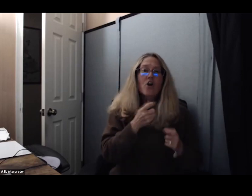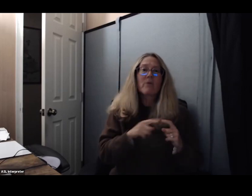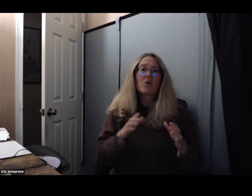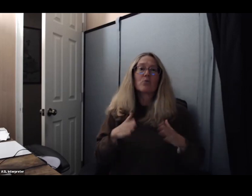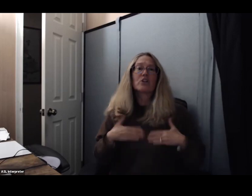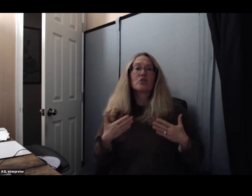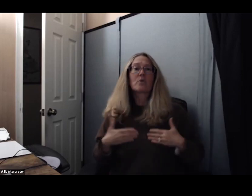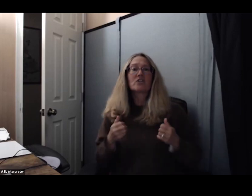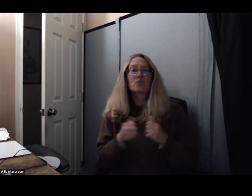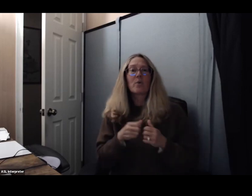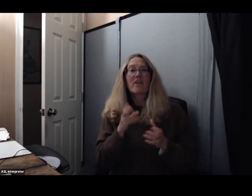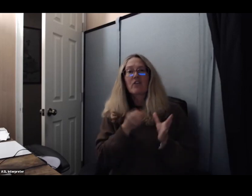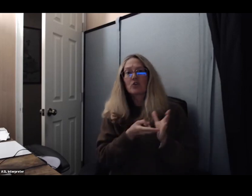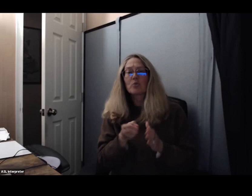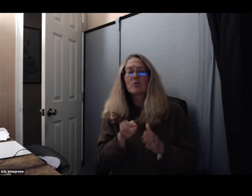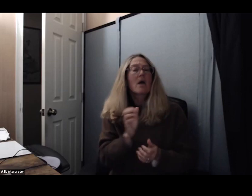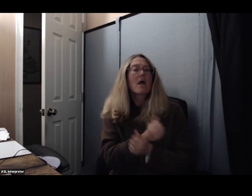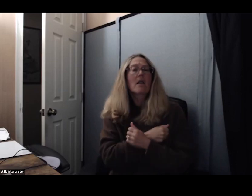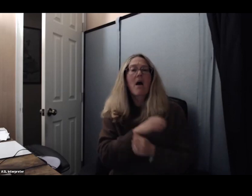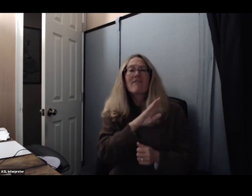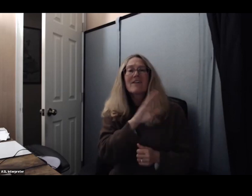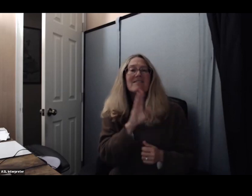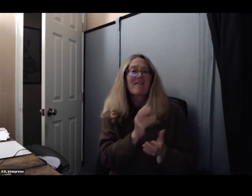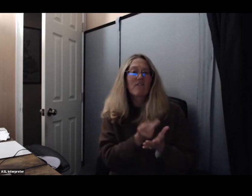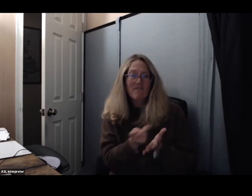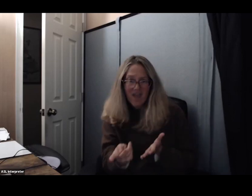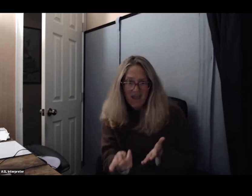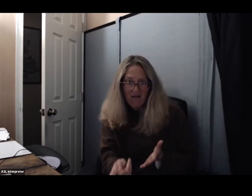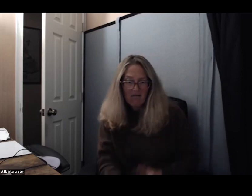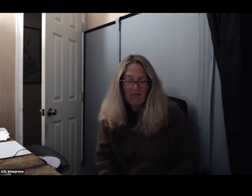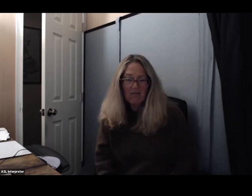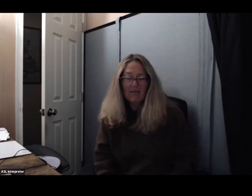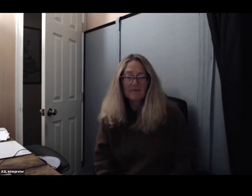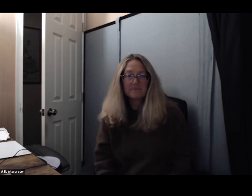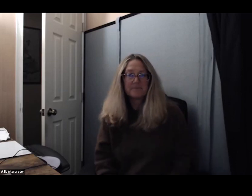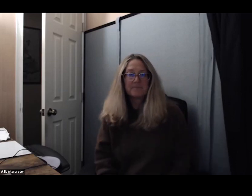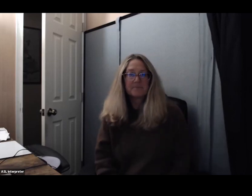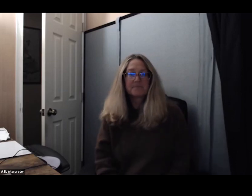rejoices with the truth. Love never fails. Thank you.